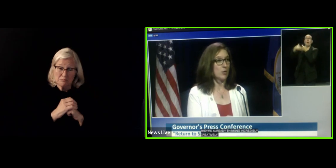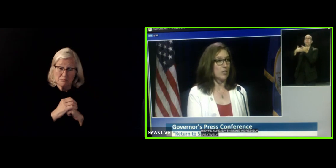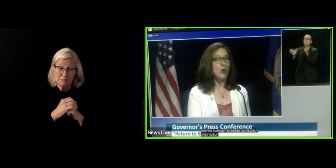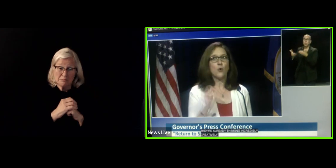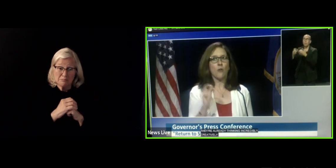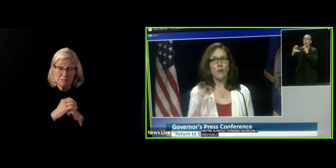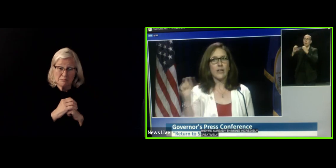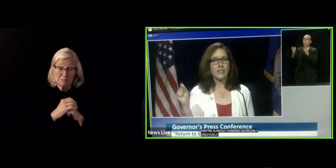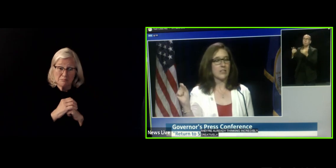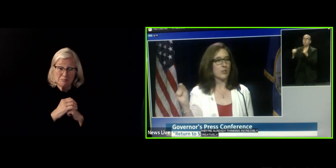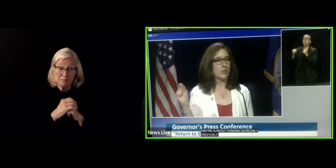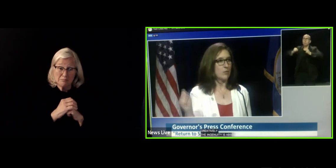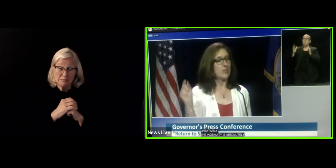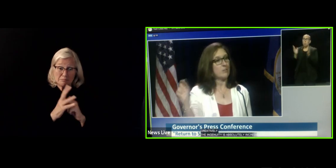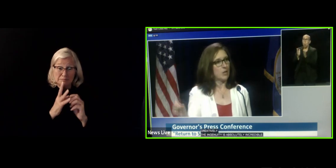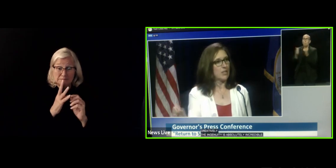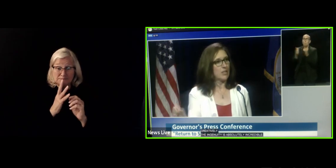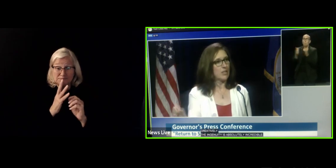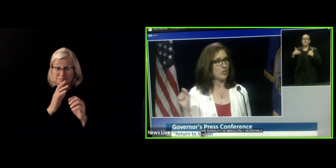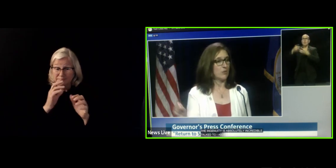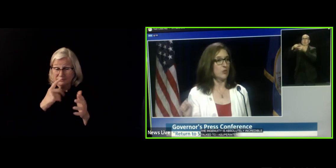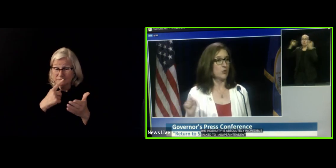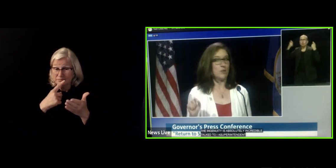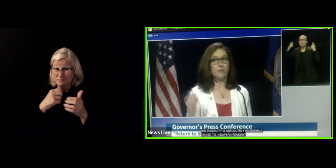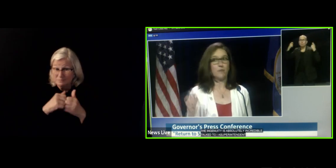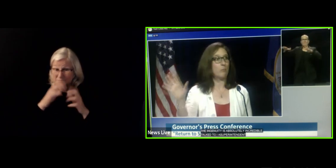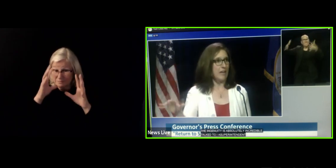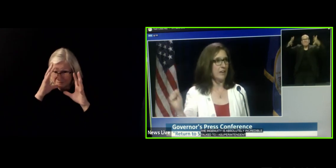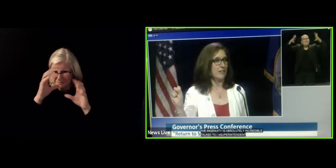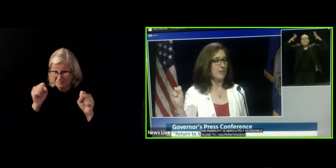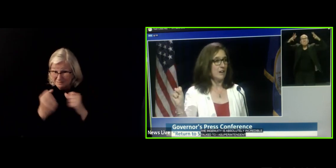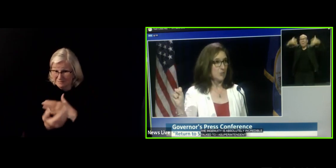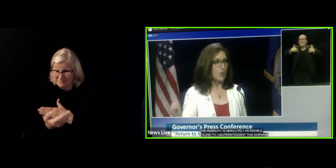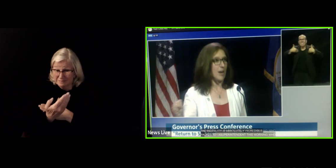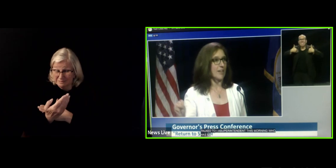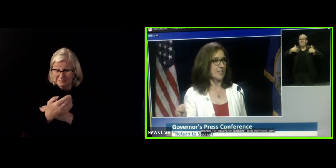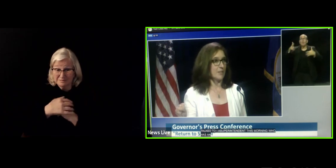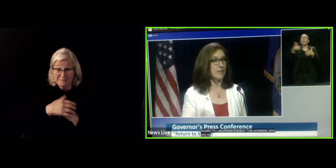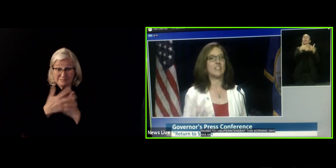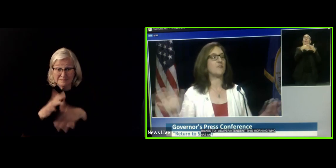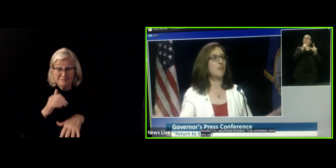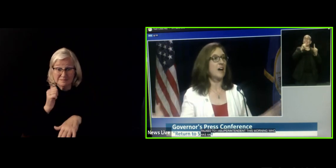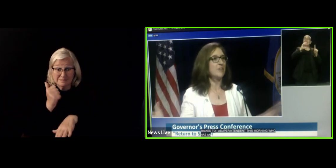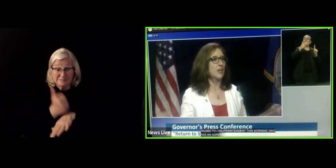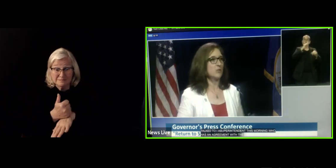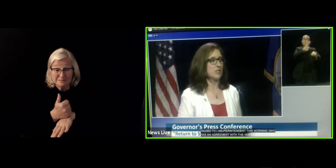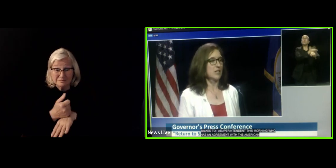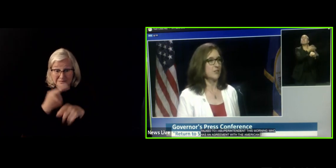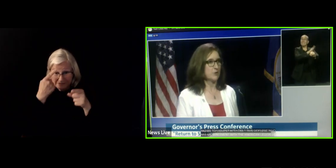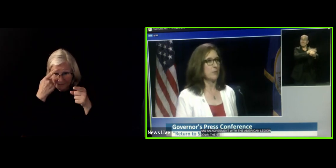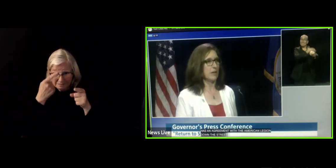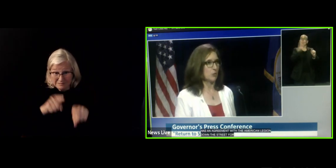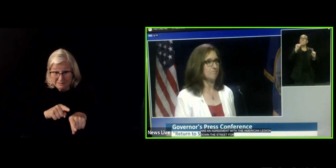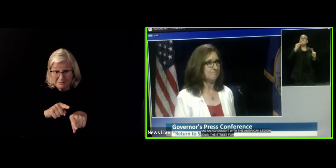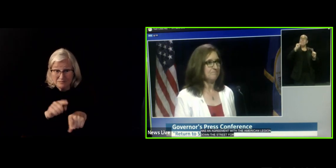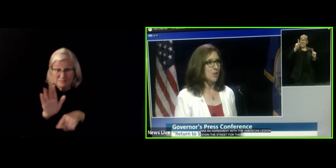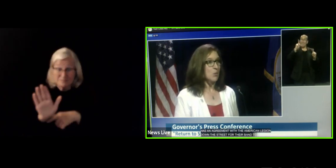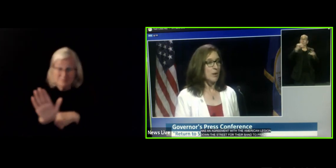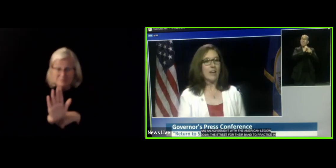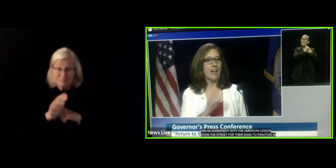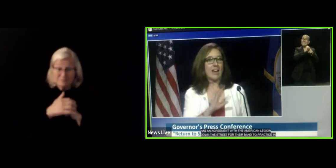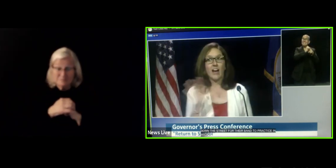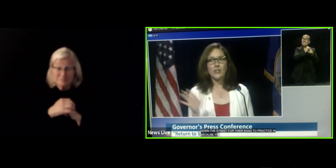morning who already has an agreement with the American Legion down the street for their band to practice in because it's 5 times the size of their band